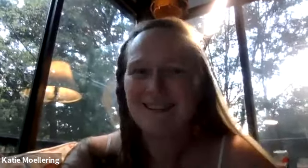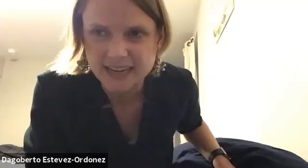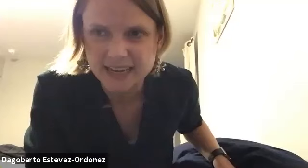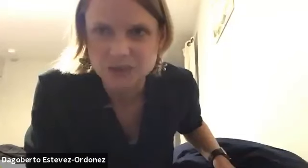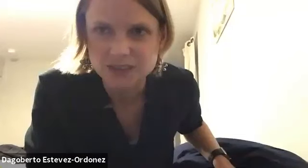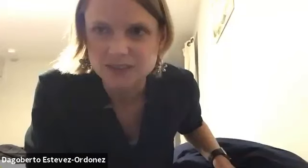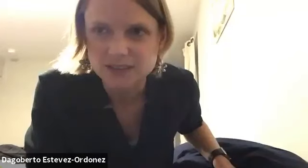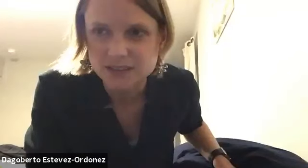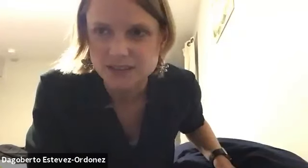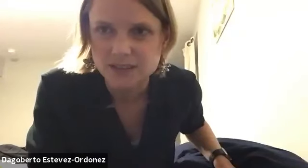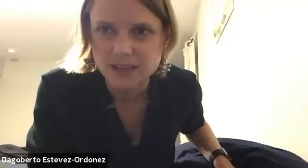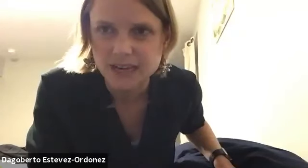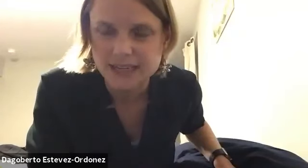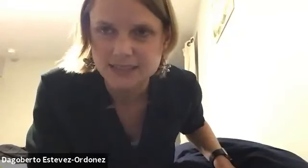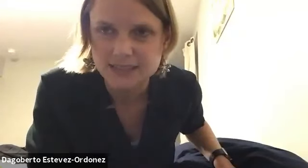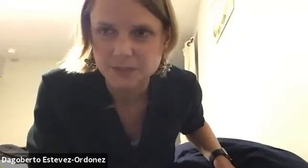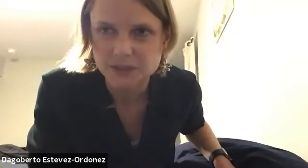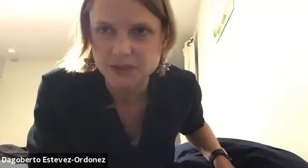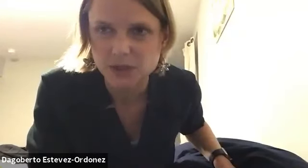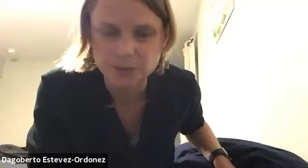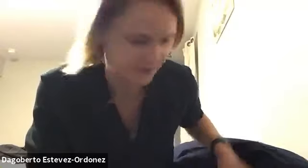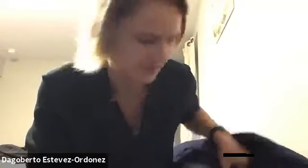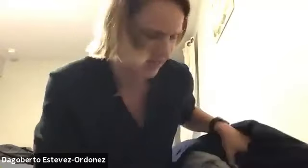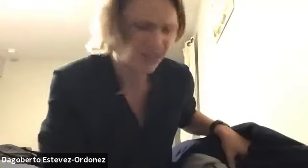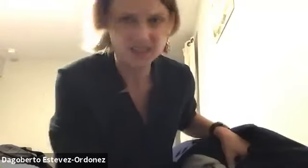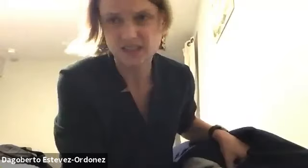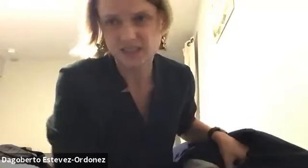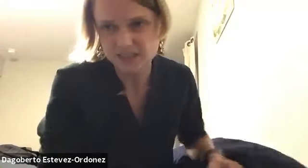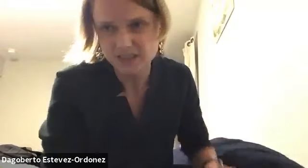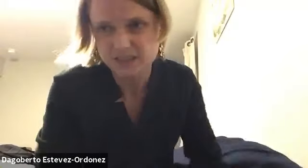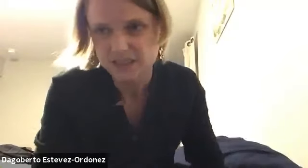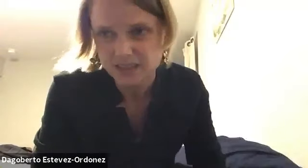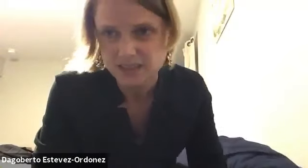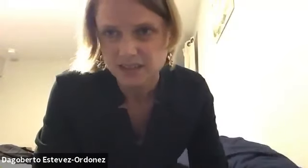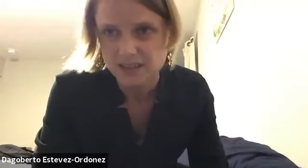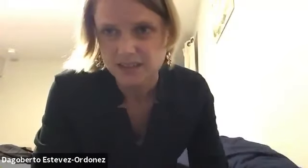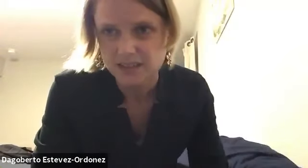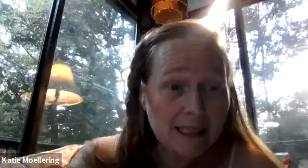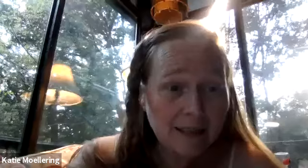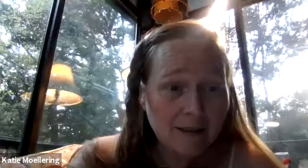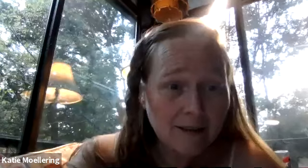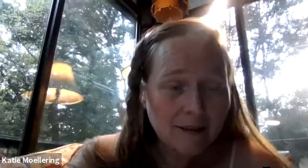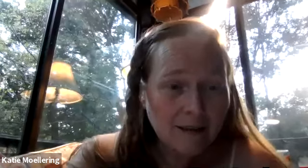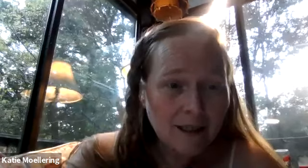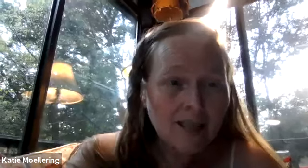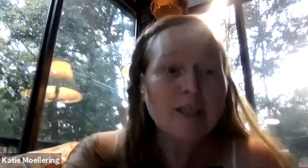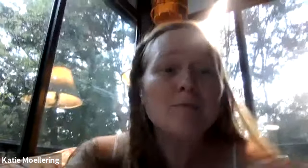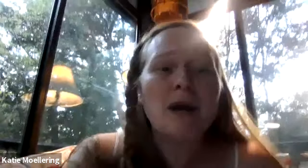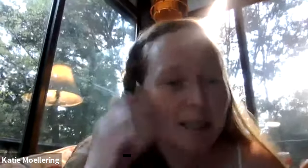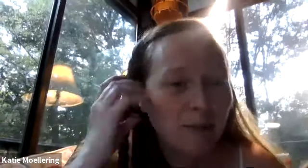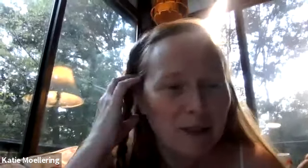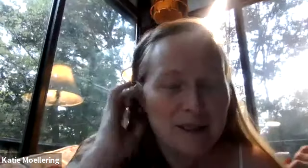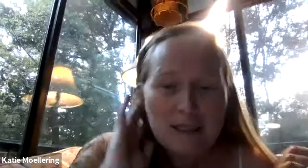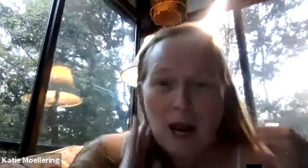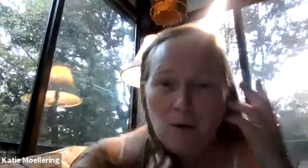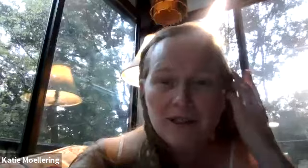out? I can send an email to the group if you'd like. Really? Yeah. Like my email is not working